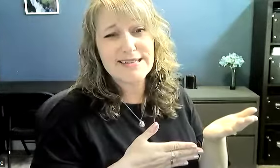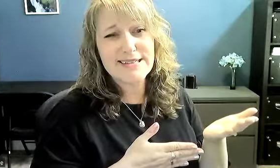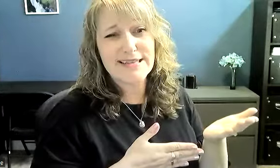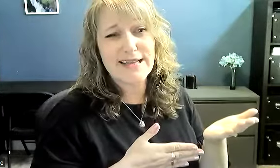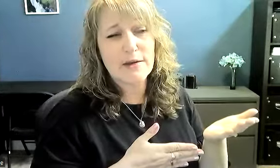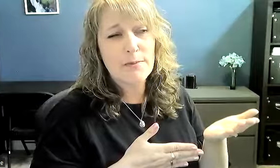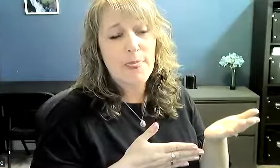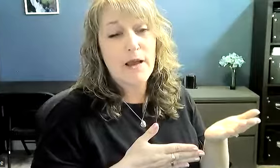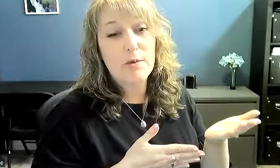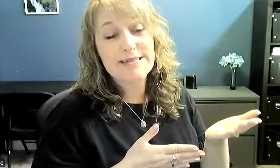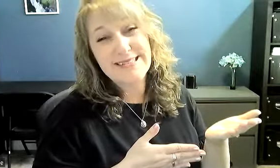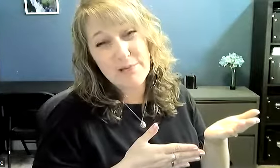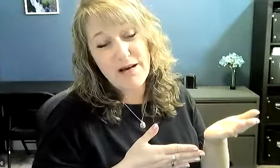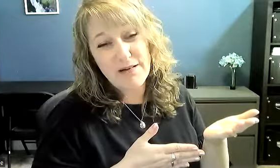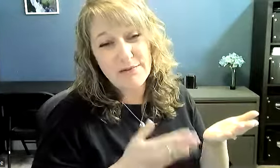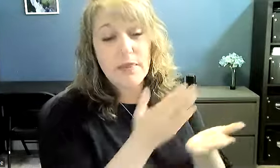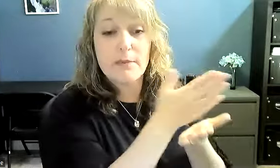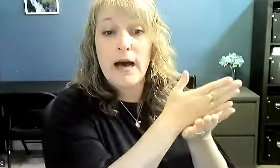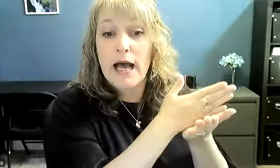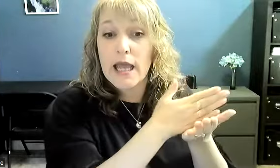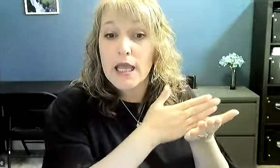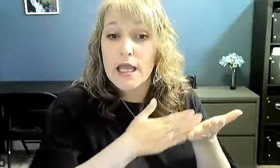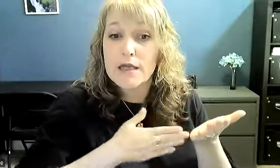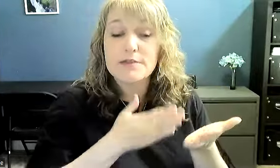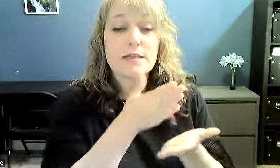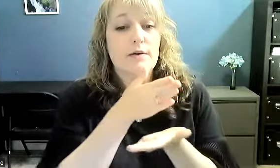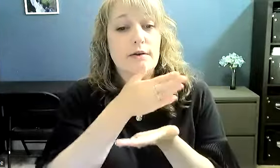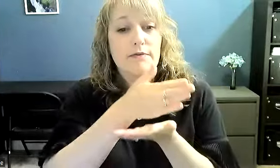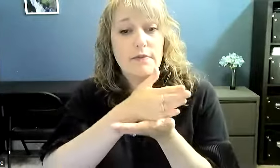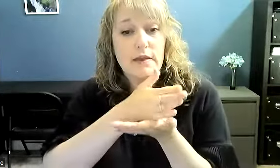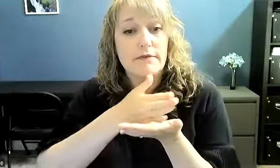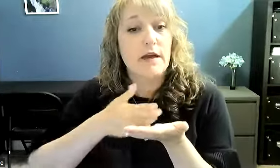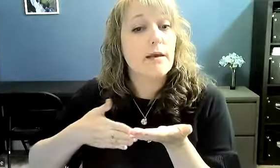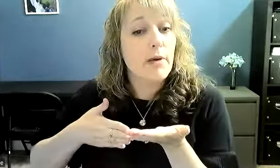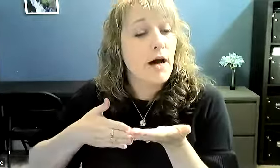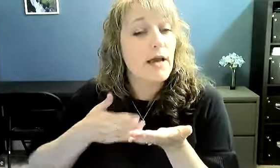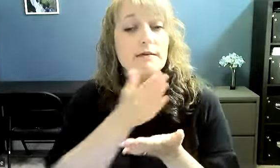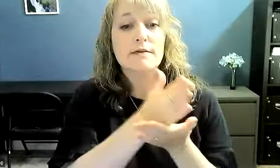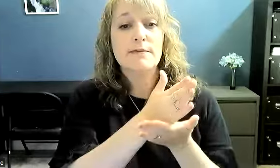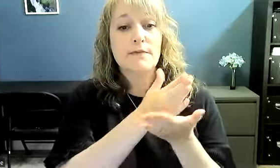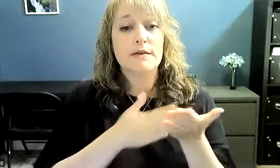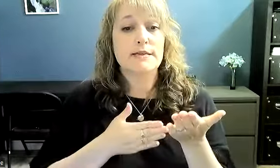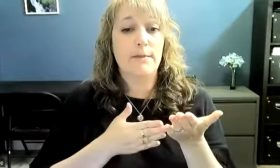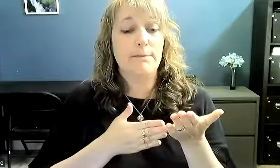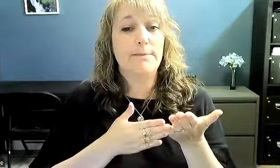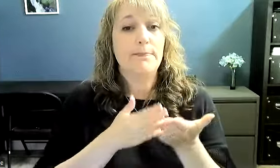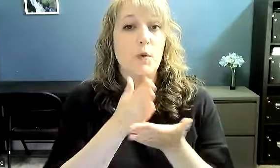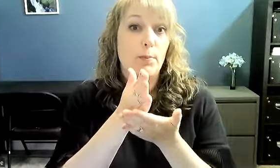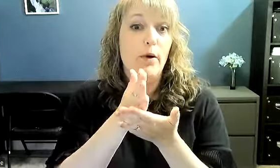as like, I want some of the pie. I don't know, I think of cutting a pie. Some or part.